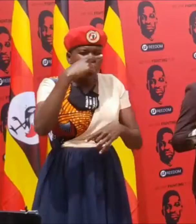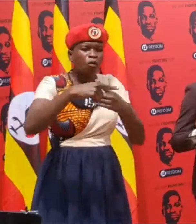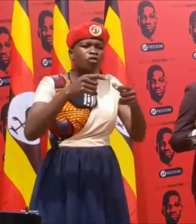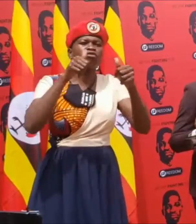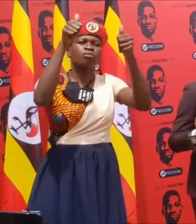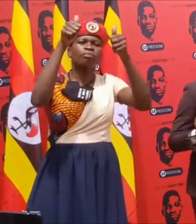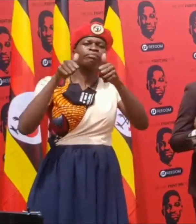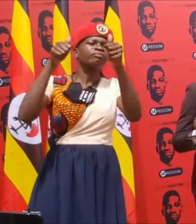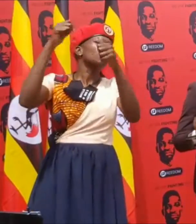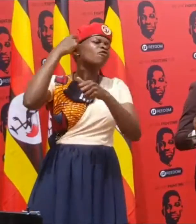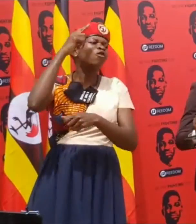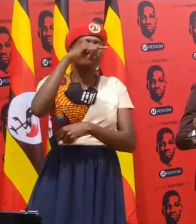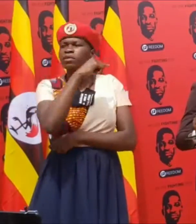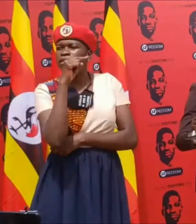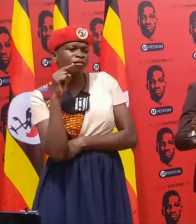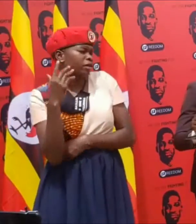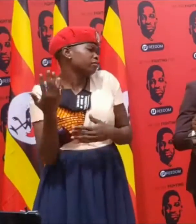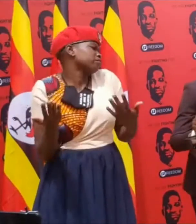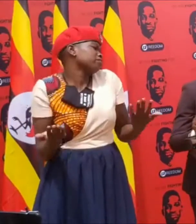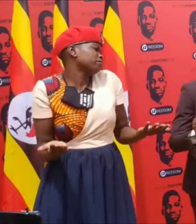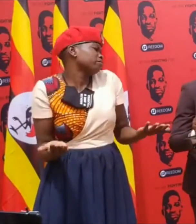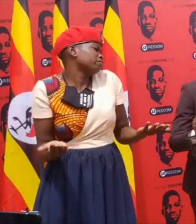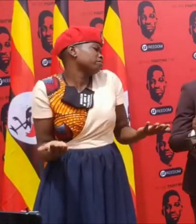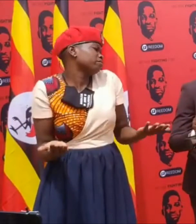on these matters. We want them to speak out.